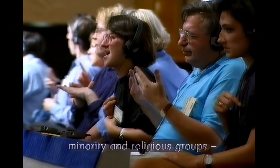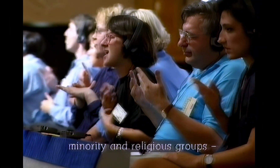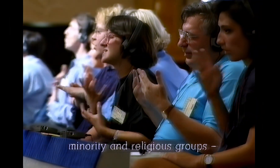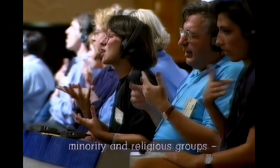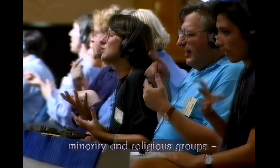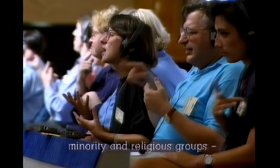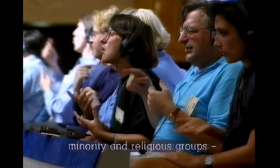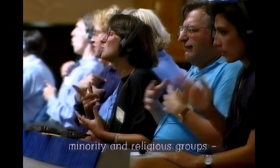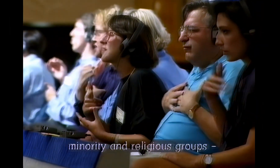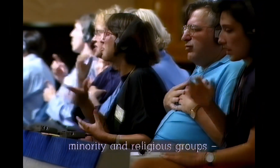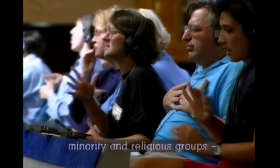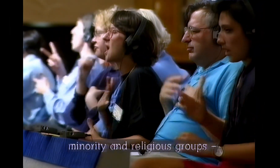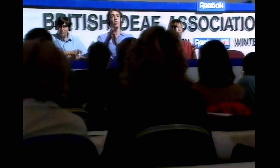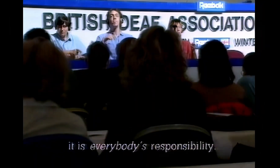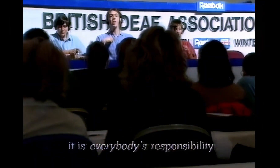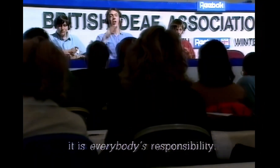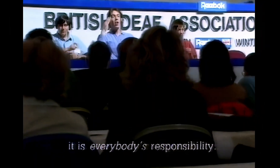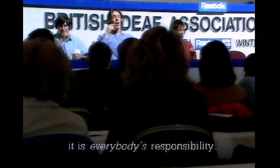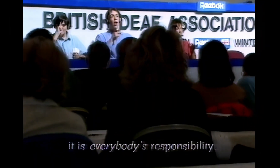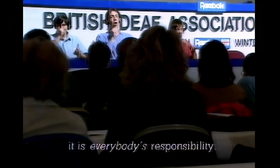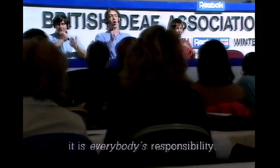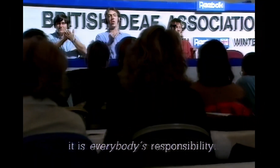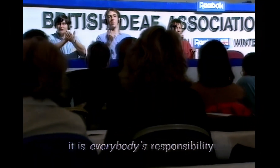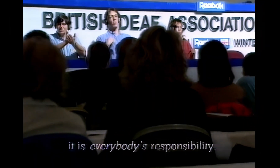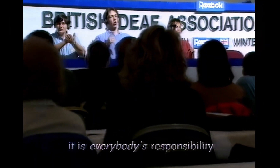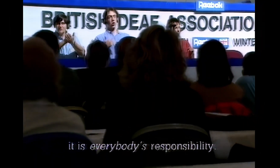groups. It is everybody's responsibility.